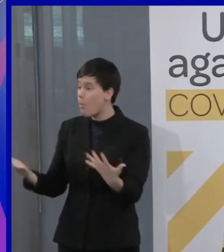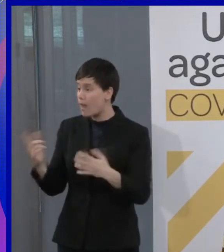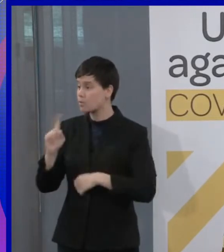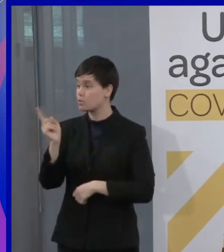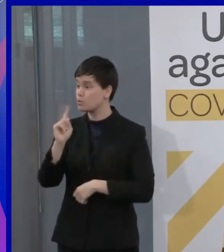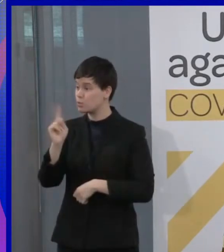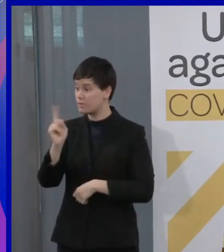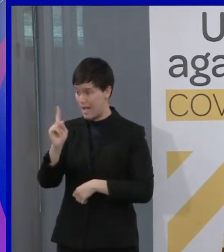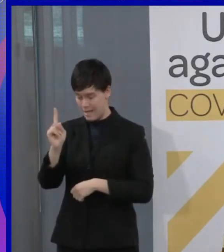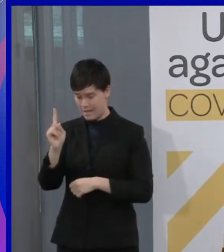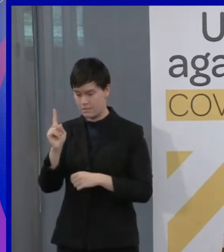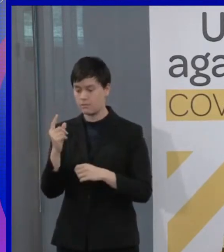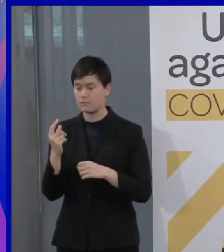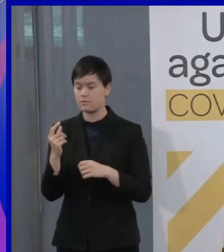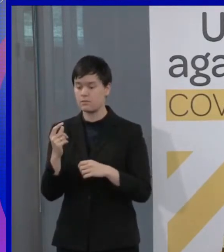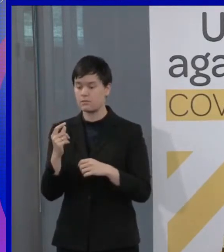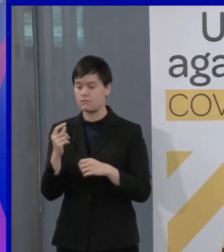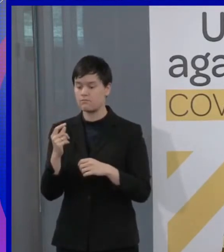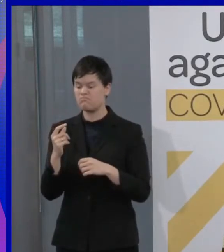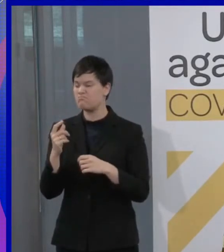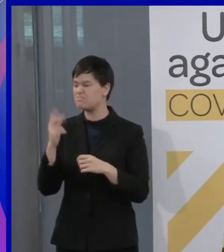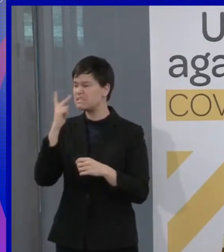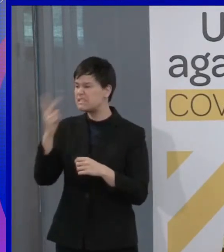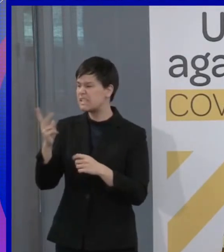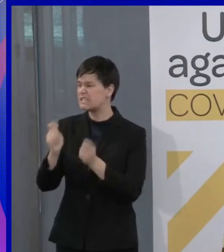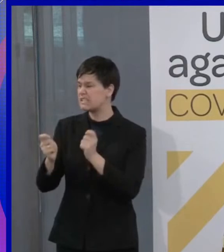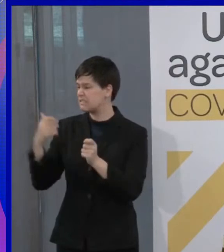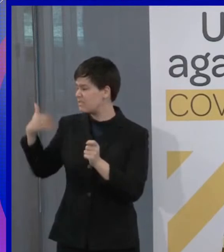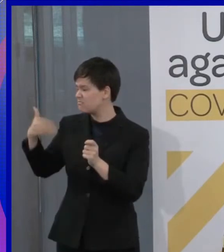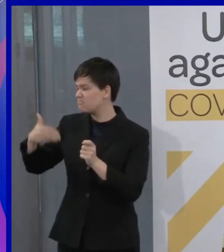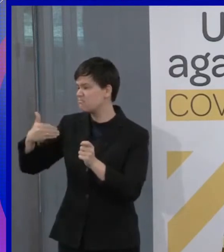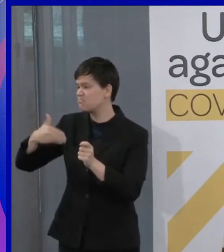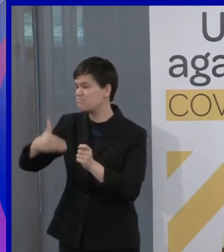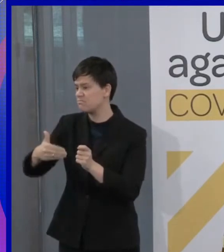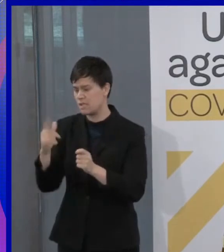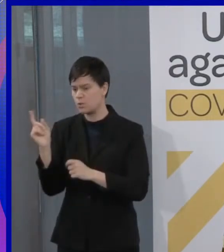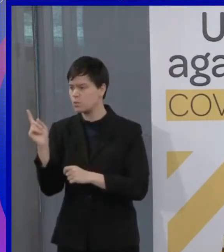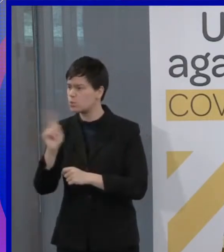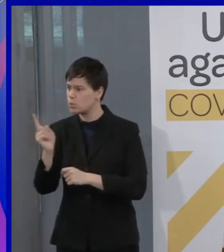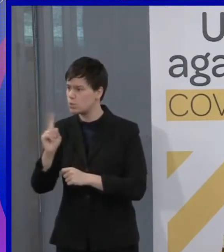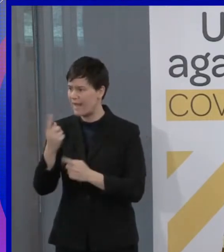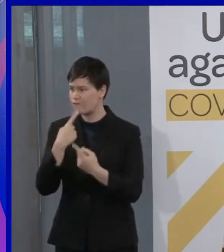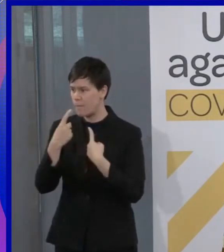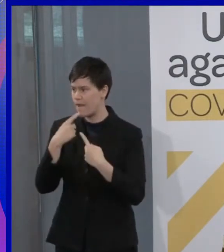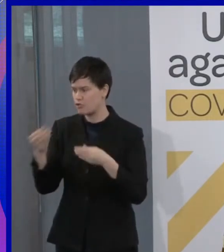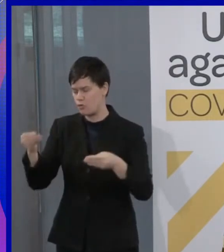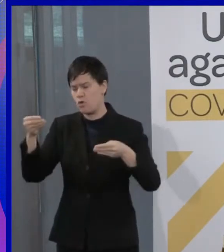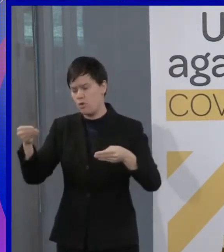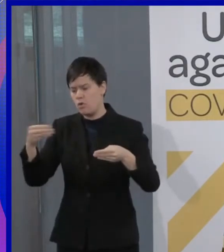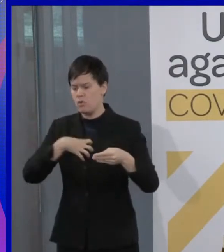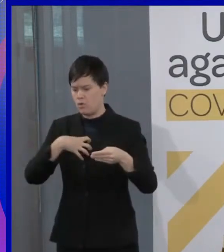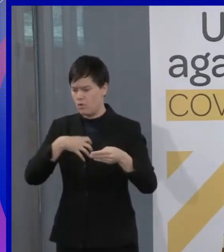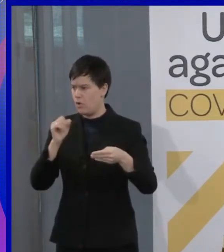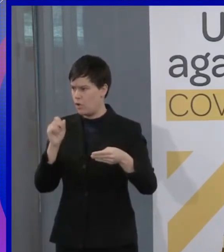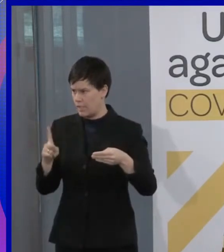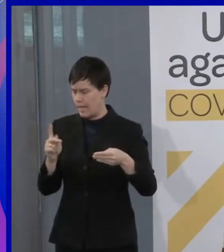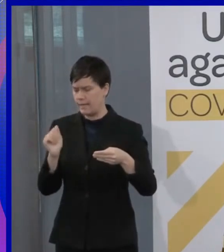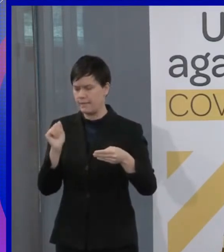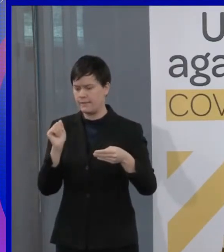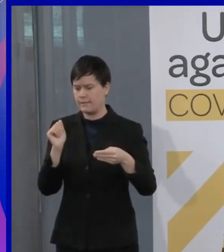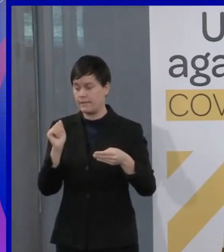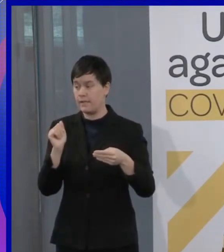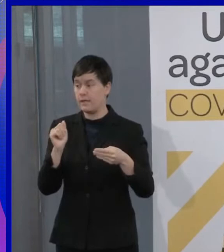of testing that has happened over the last few days, I think that's encouraging. And the fact that we've got 4 cases, yes, still